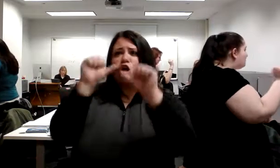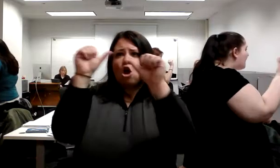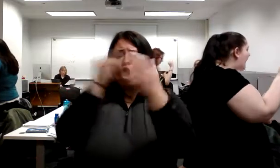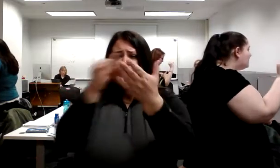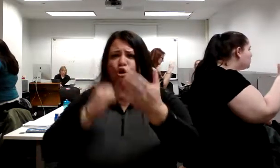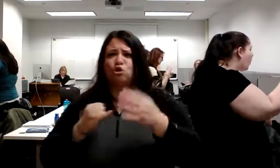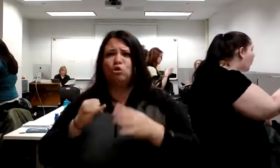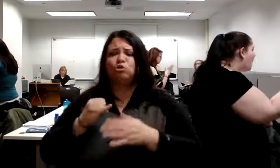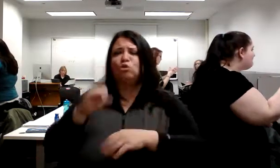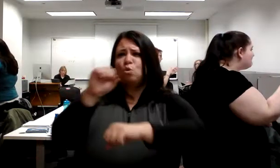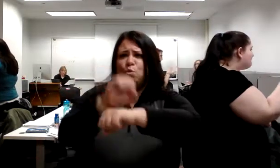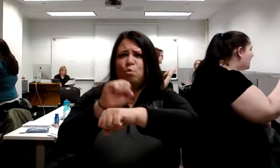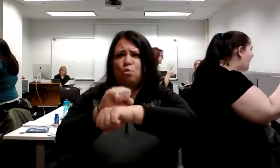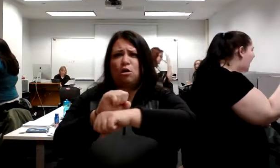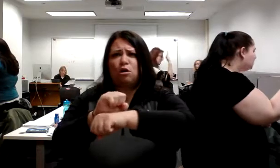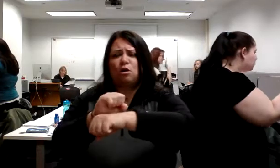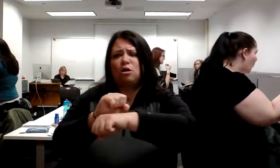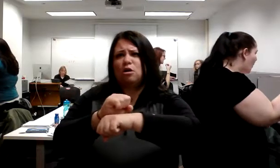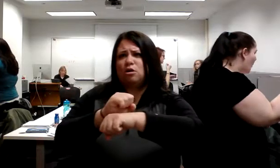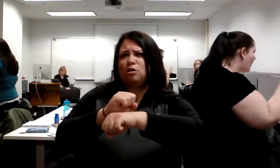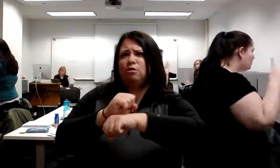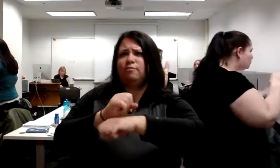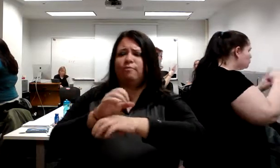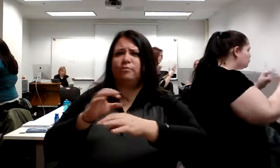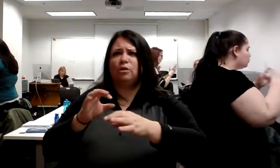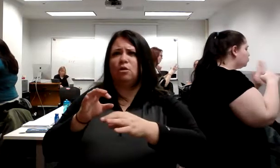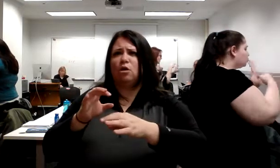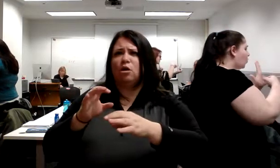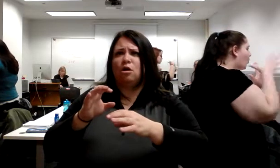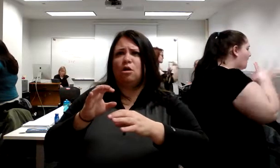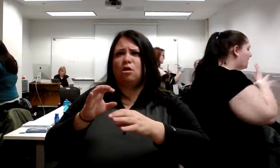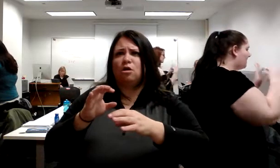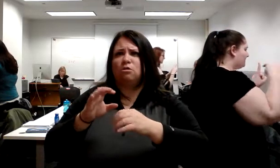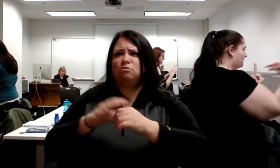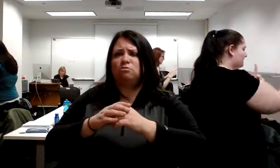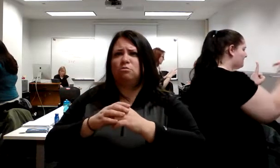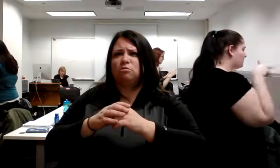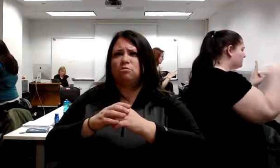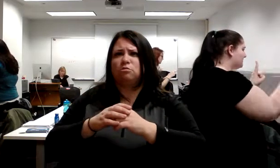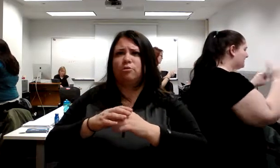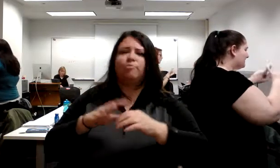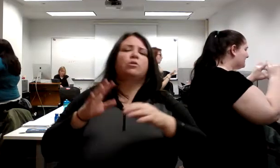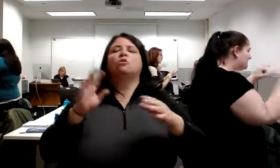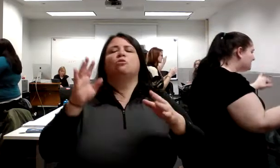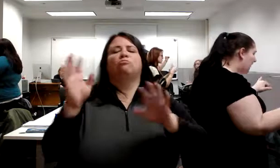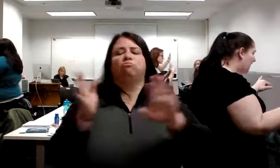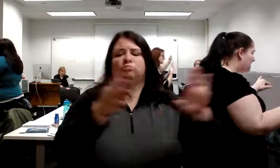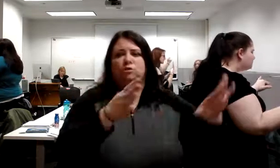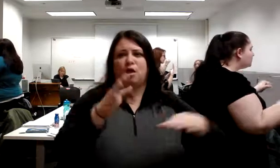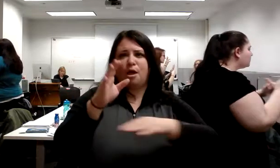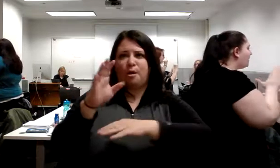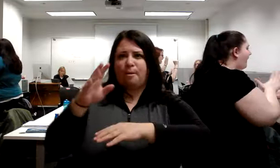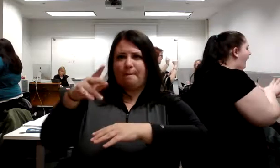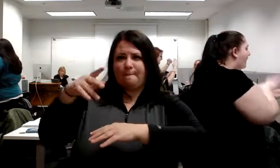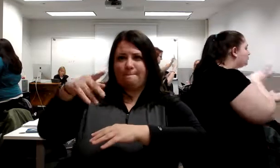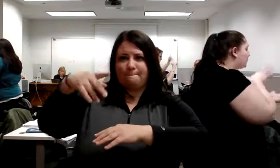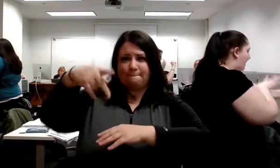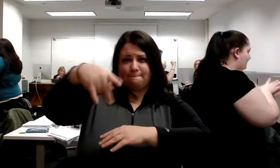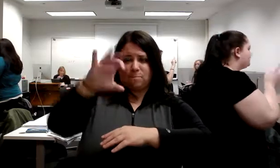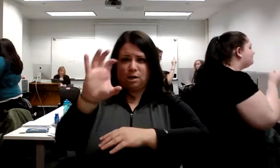all different viewpoints at the same time. What do we call that? Abstract, right. And Georgia would